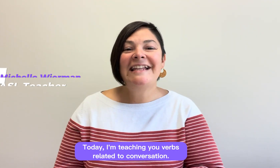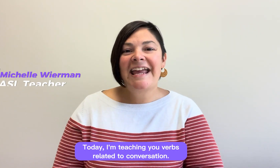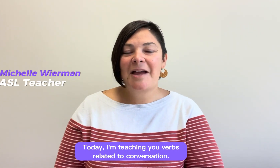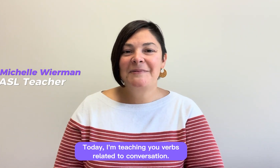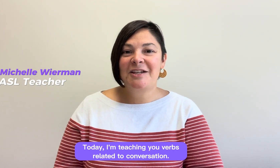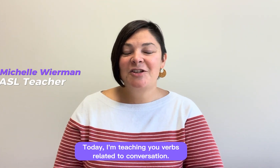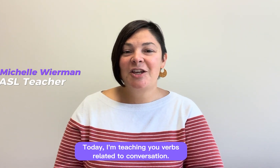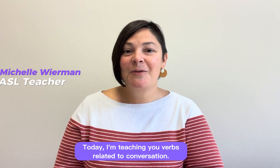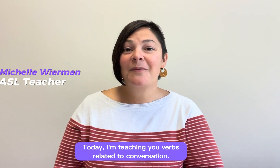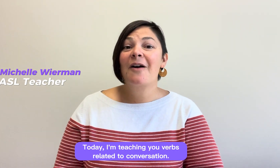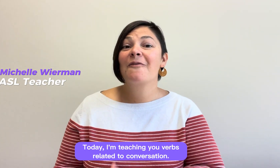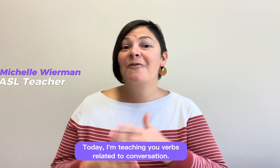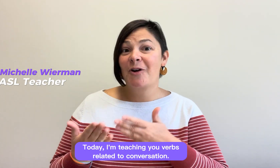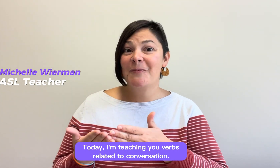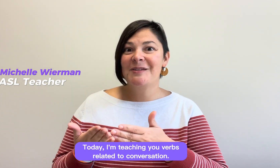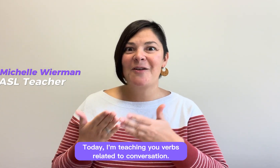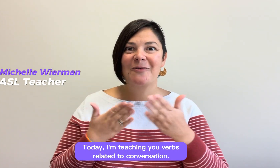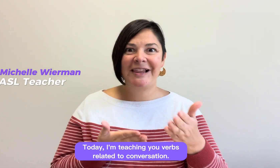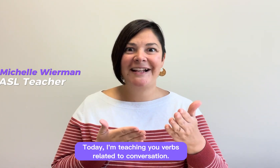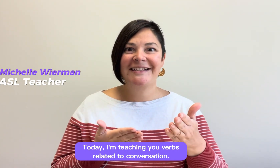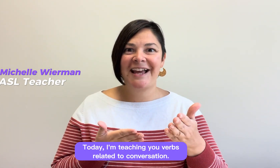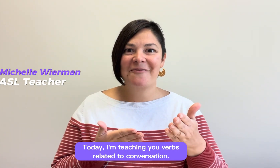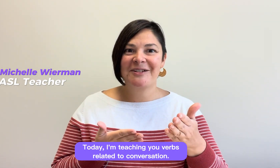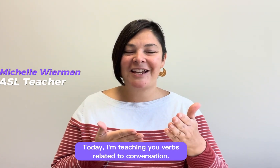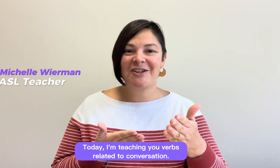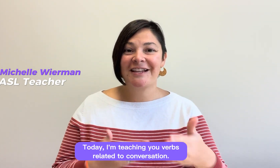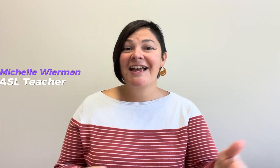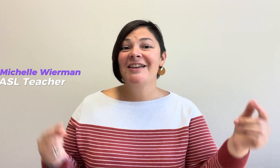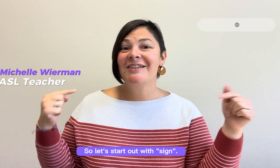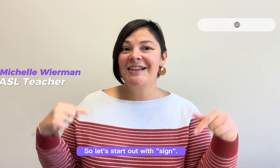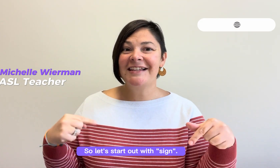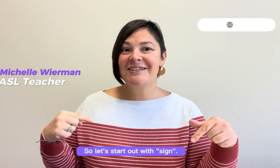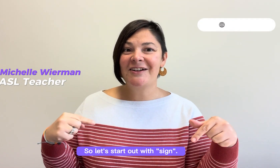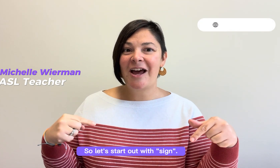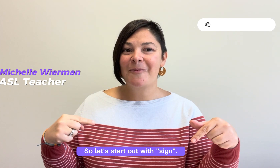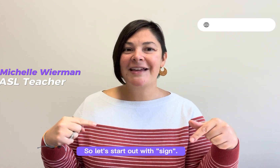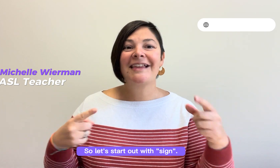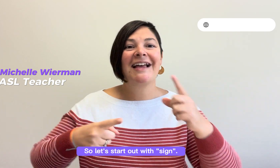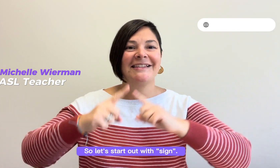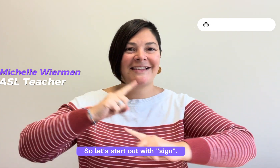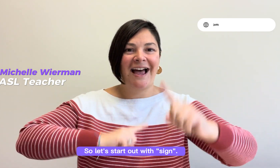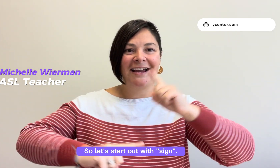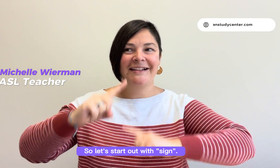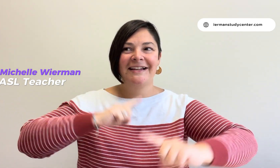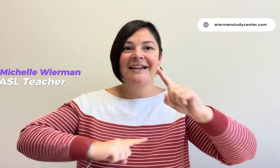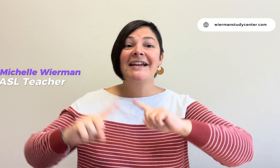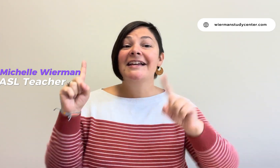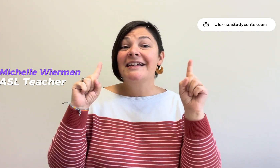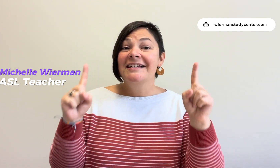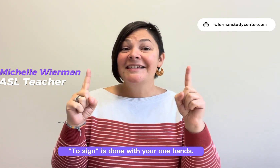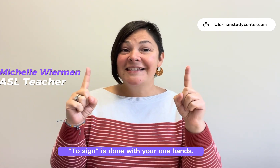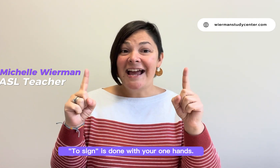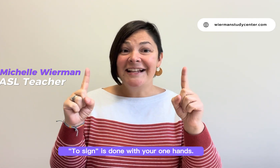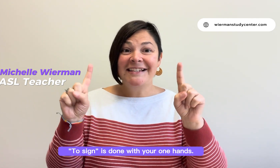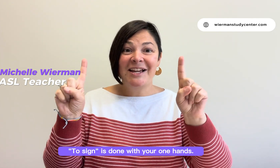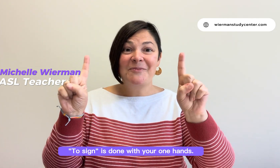Today, I'm teaching you verbs related to conversation. So let's start out with sign. To sign is done when